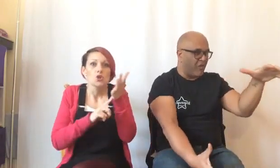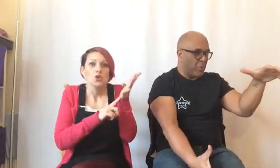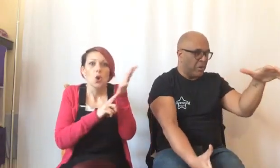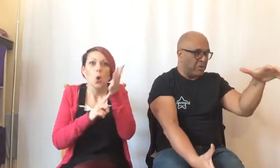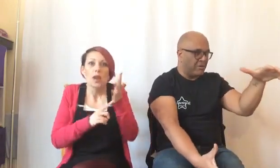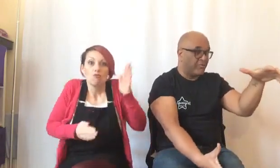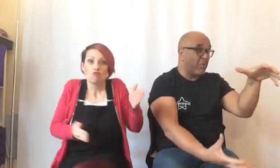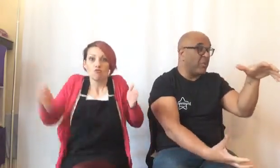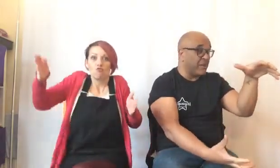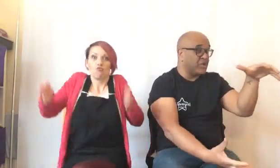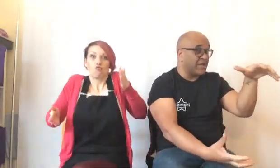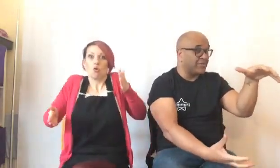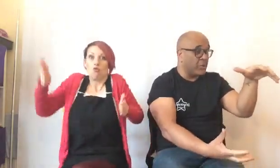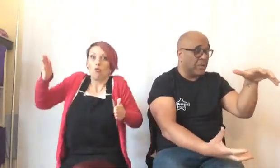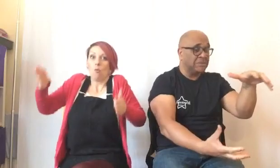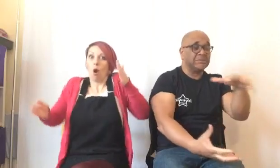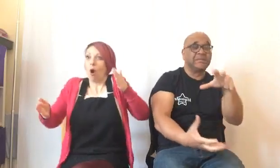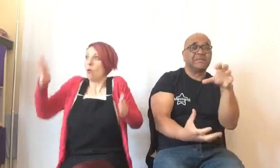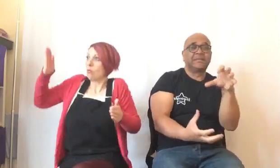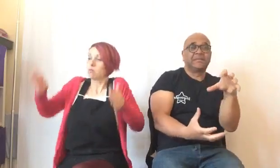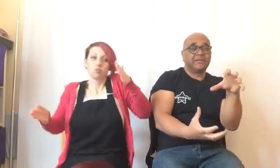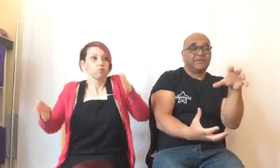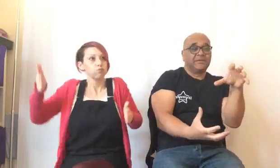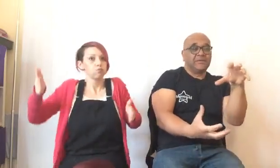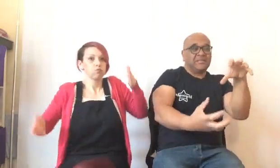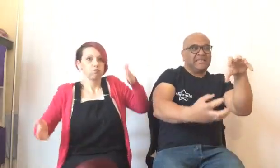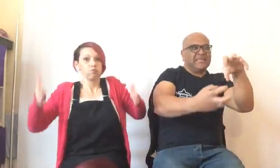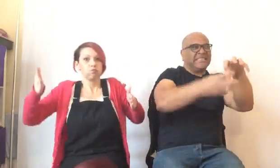a robot, probably a transformer.